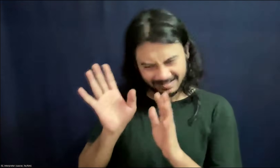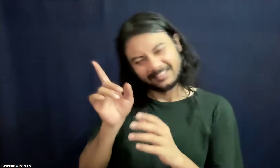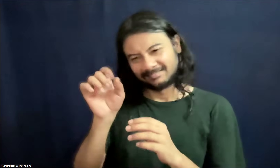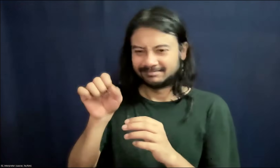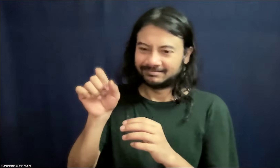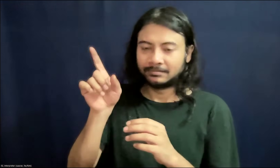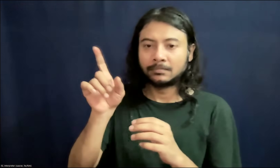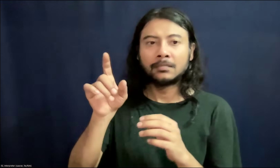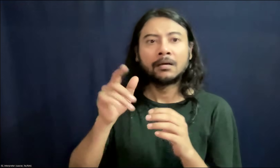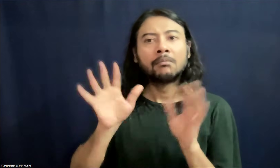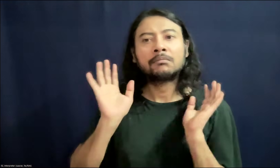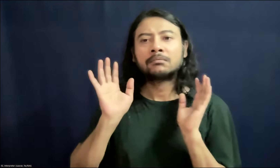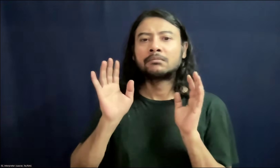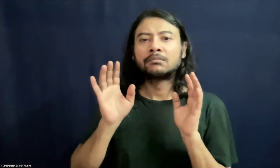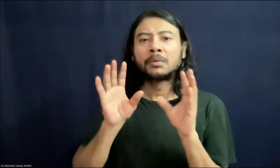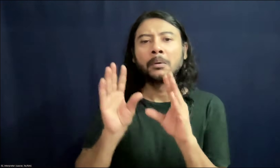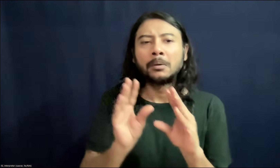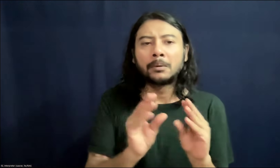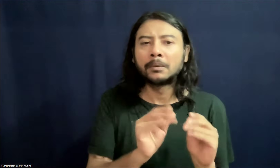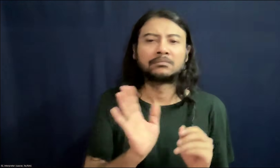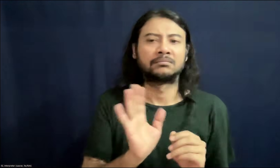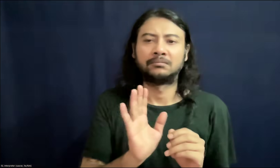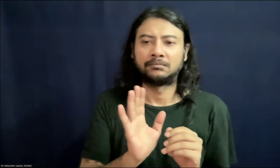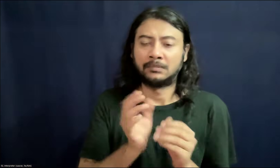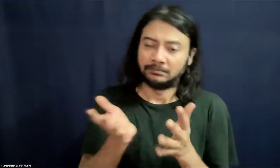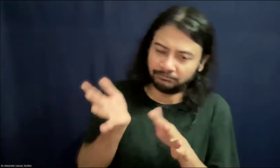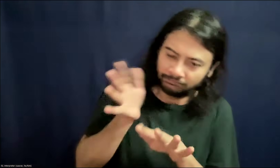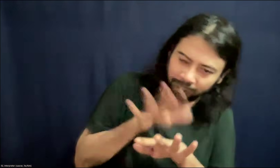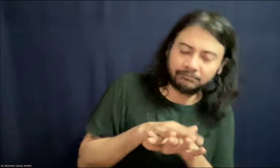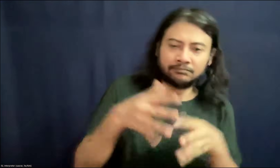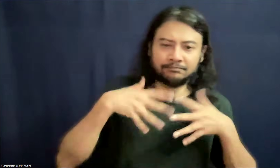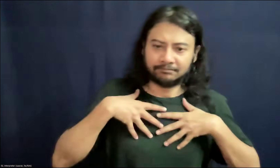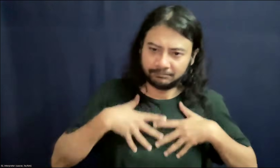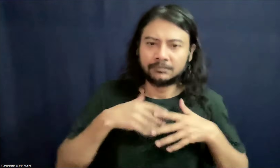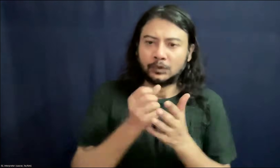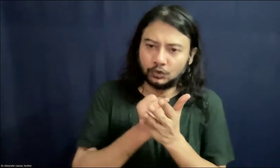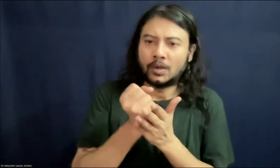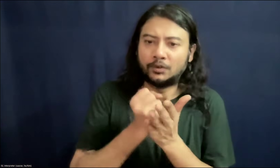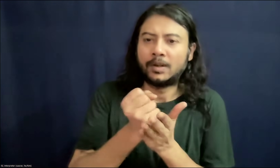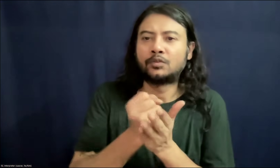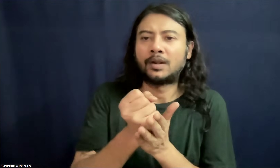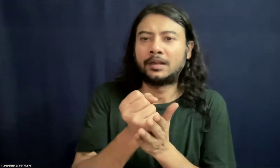have learned in this chapter. We should try to apply this chapter in our life.